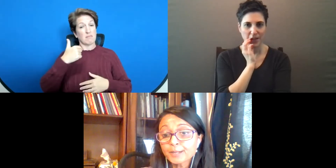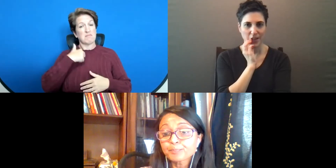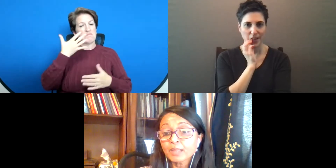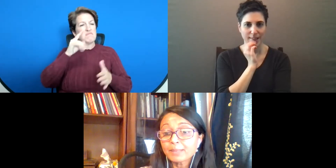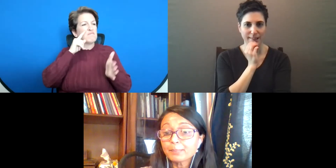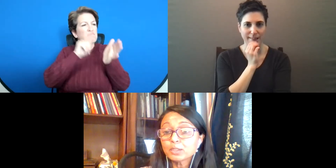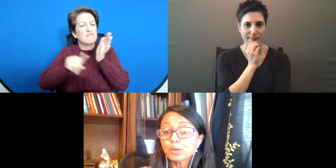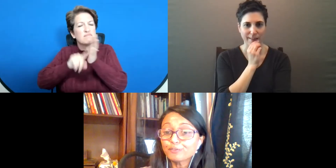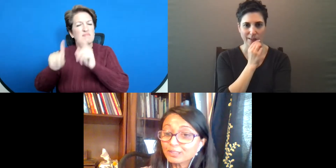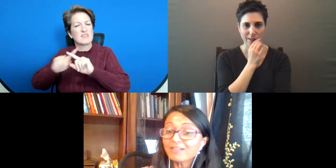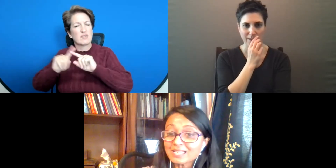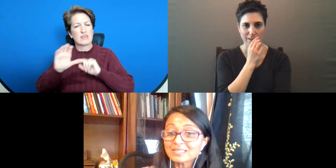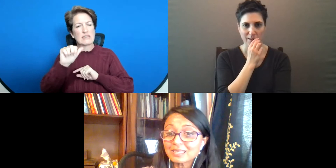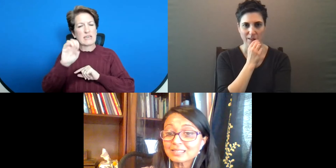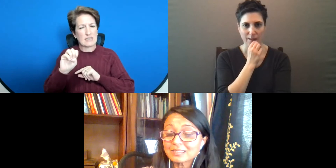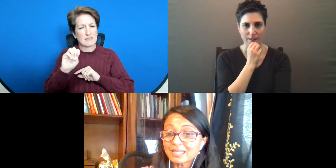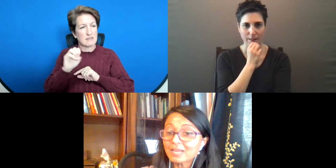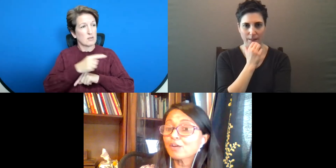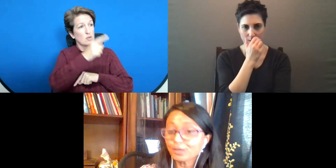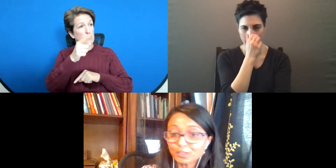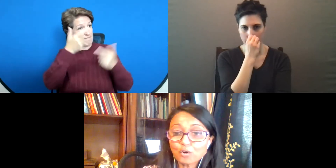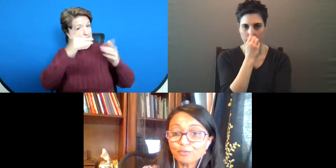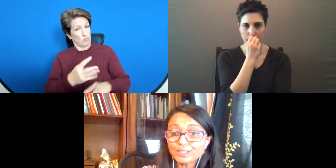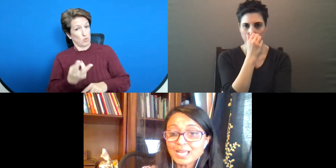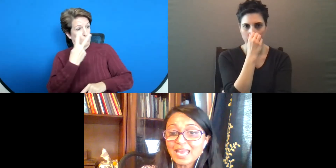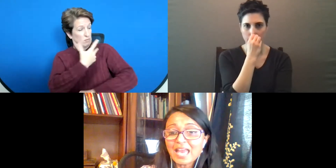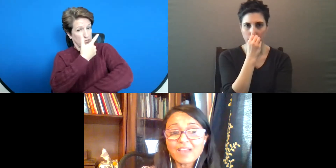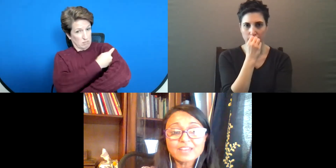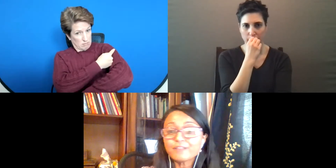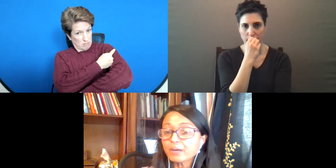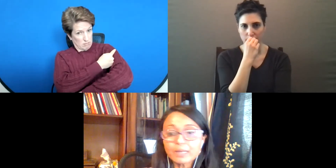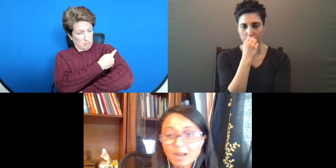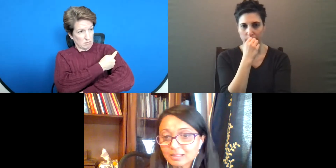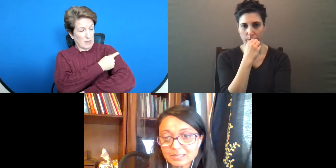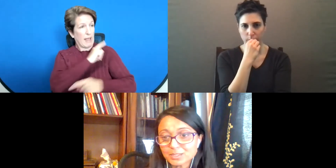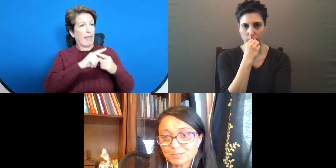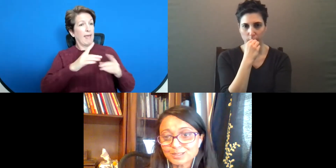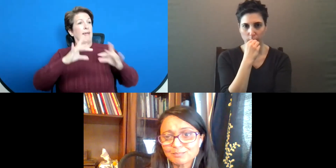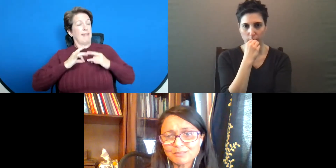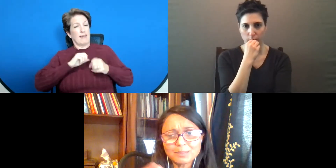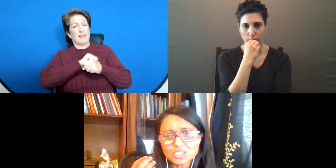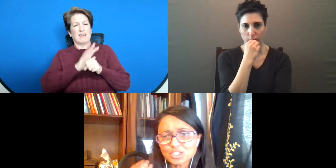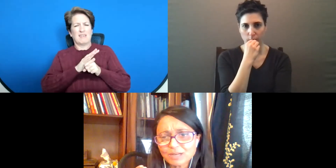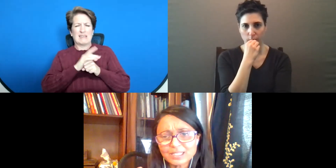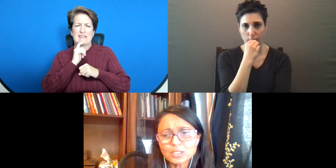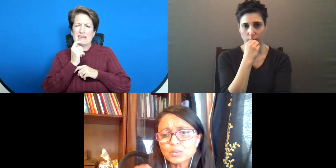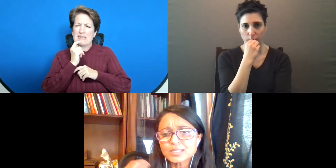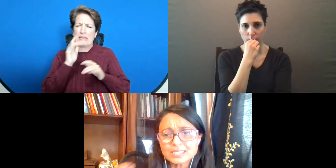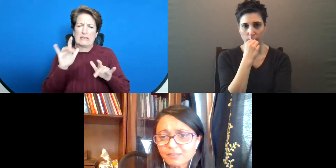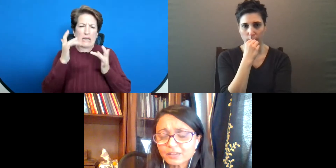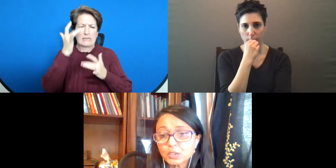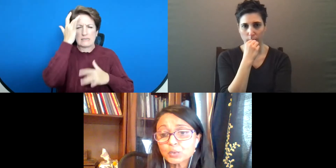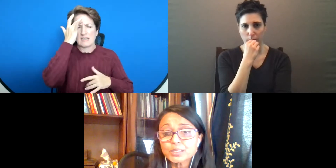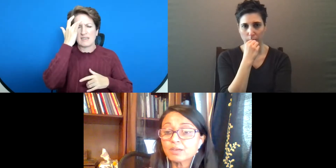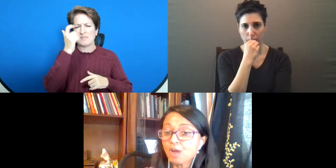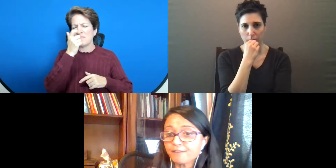my work, people who are fully vaccinated and have gotten COVID have had very mild symptoms, maybe just a runny